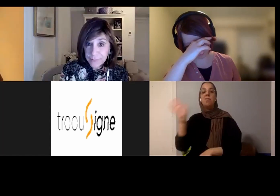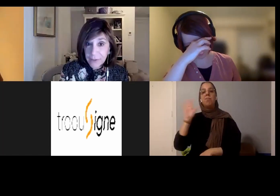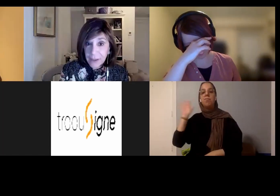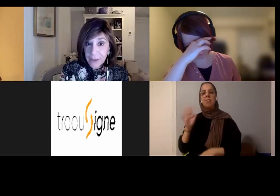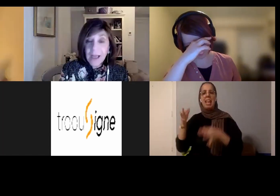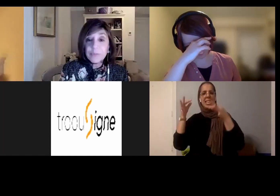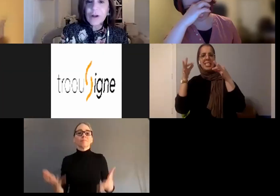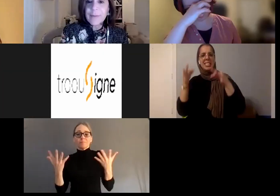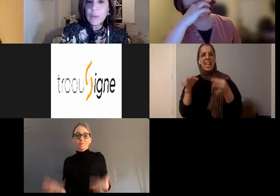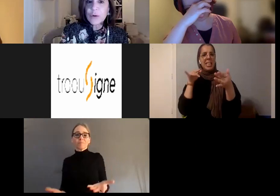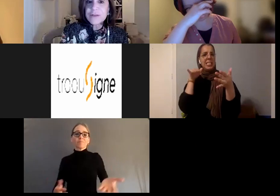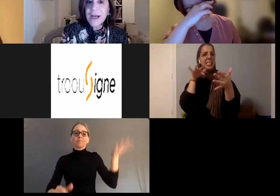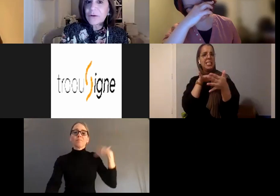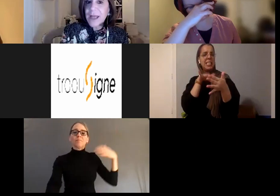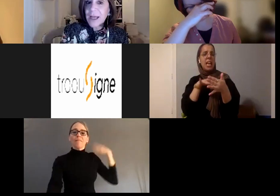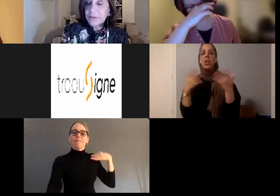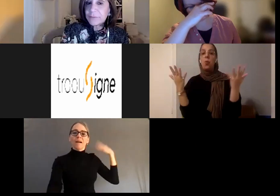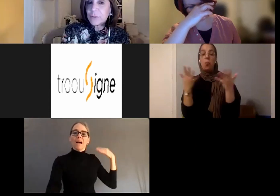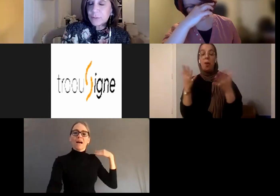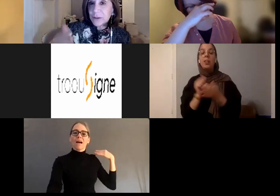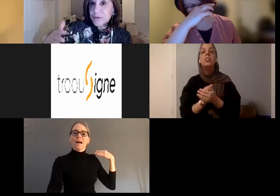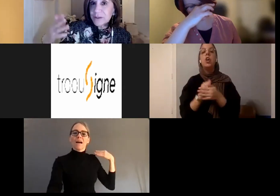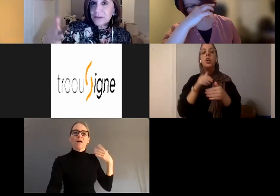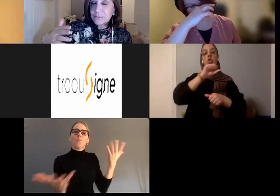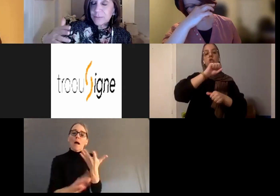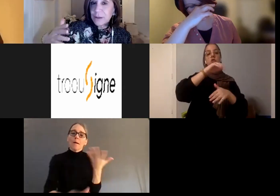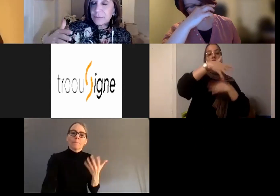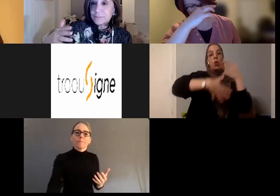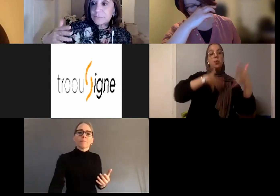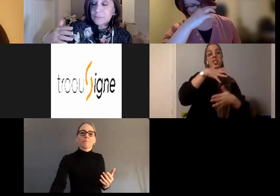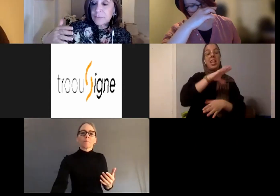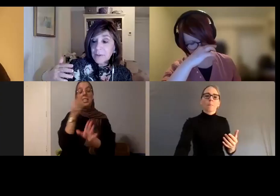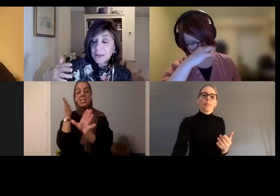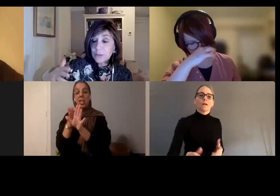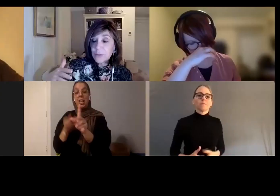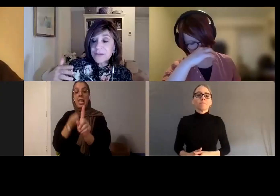computers. I brought my work to Harry Hannum. He was the